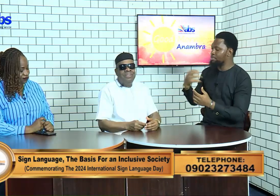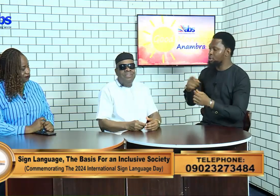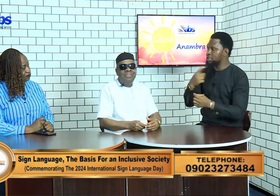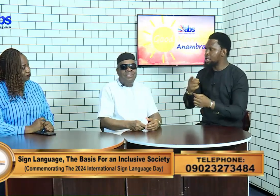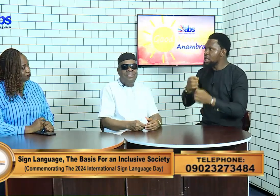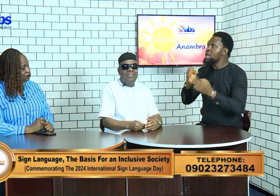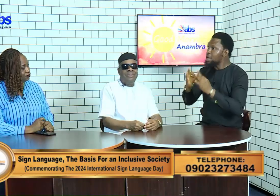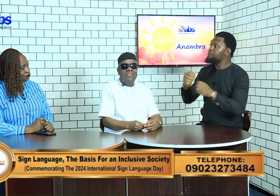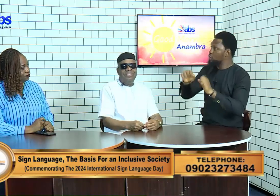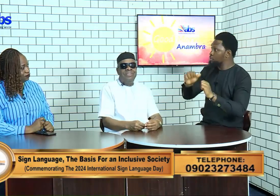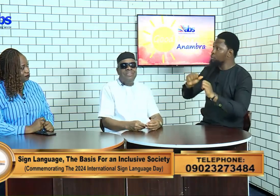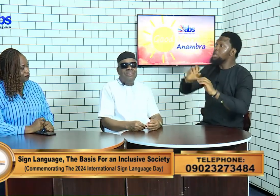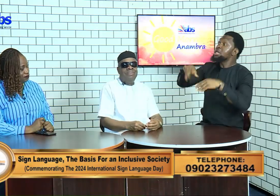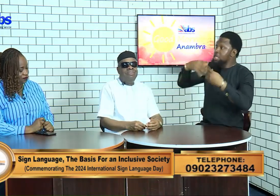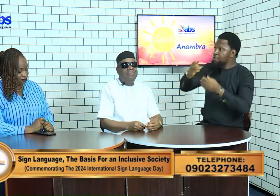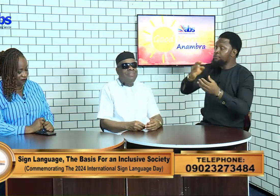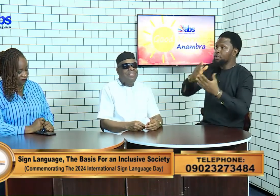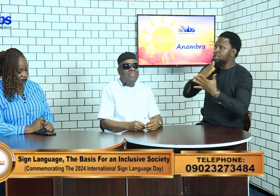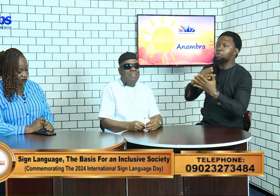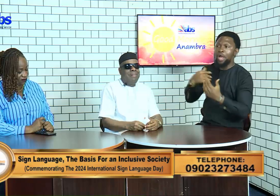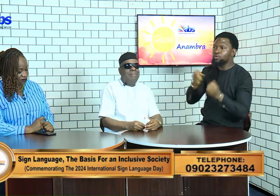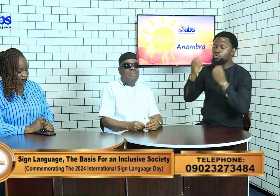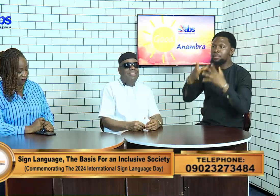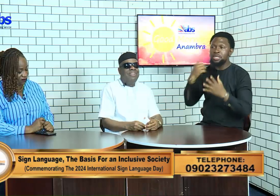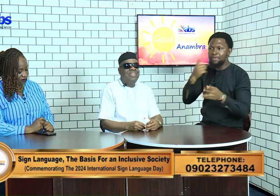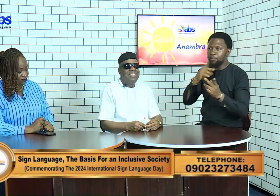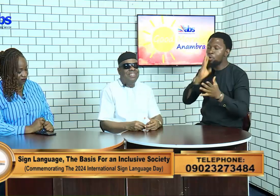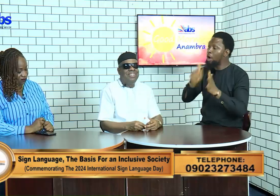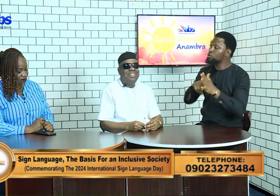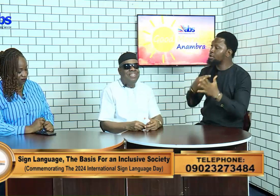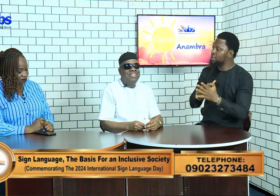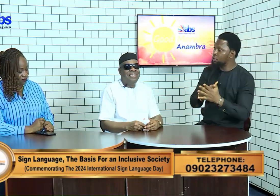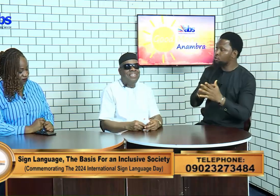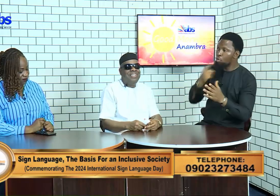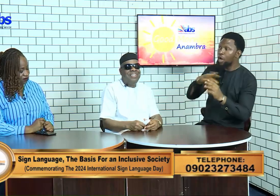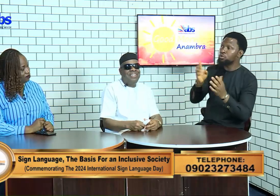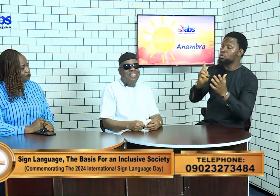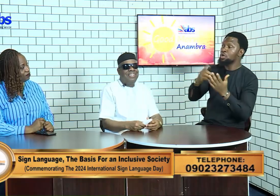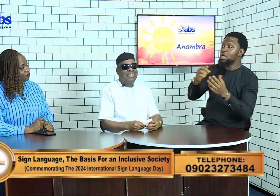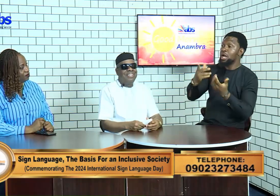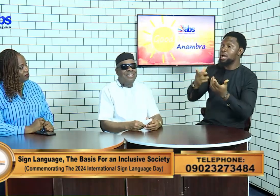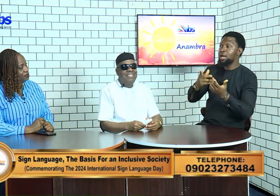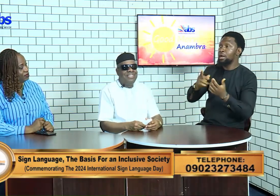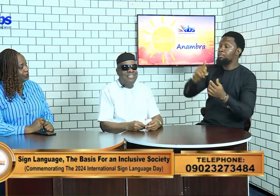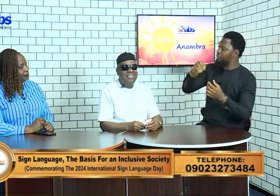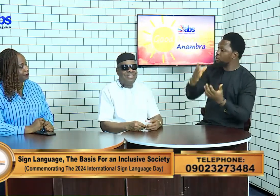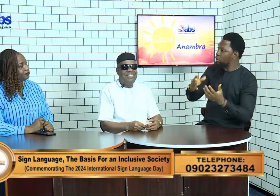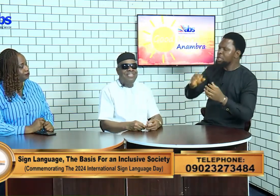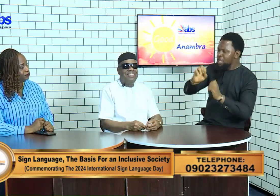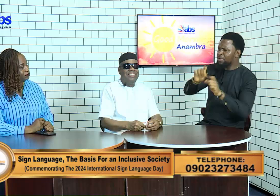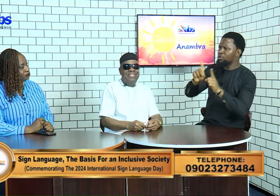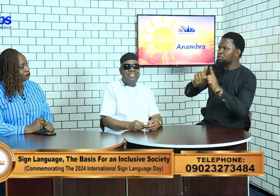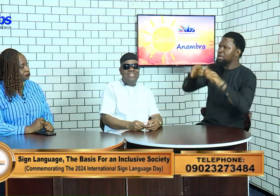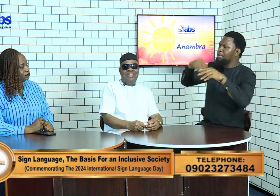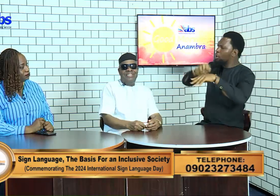my boss said, if possible, we have so many deaf people who are also graduates, who are also professors.